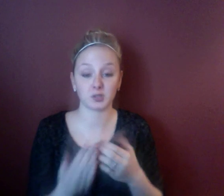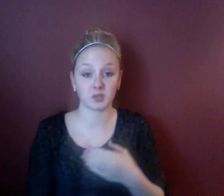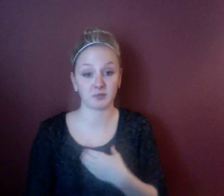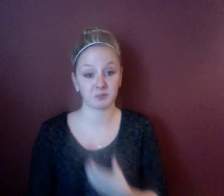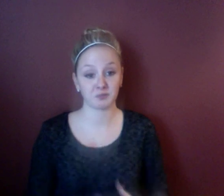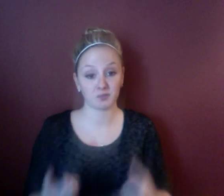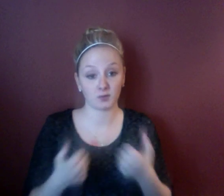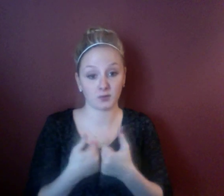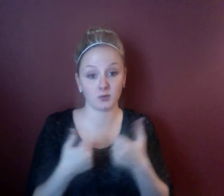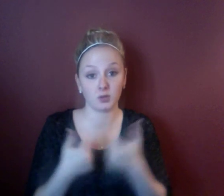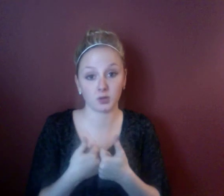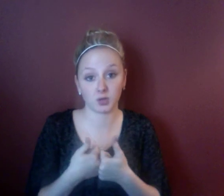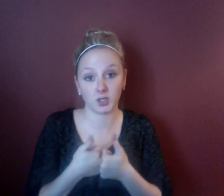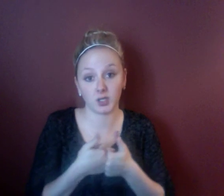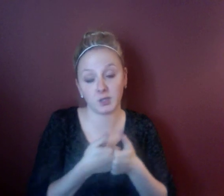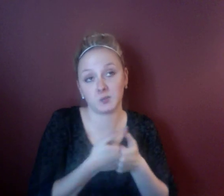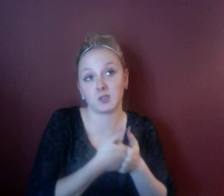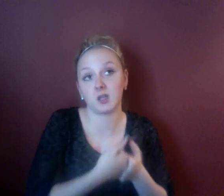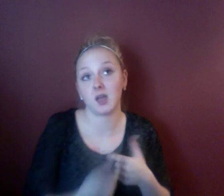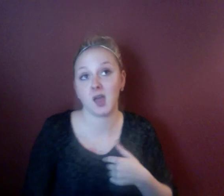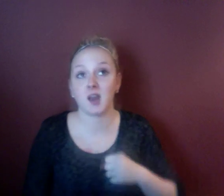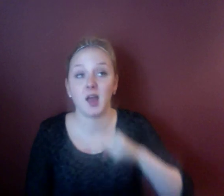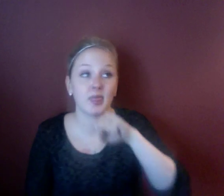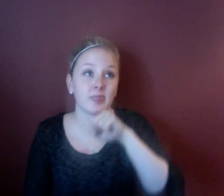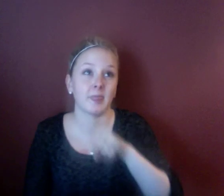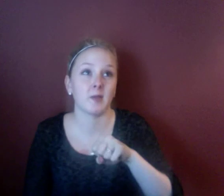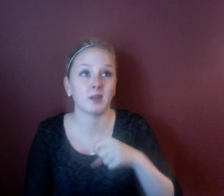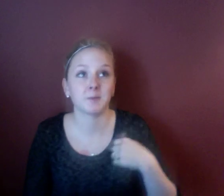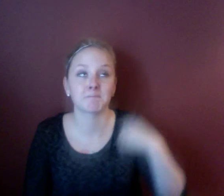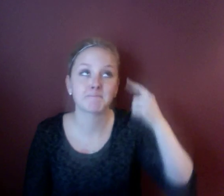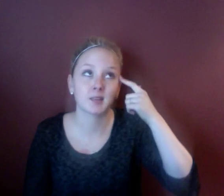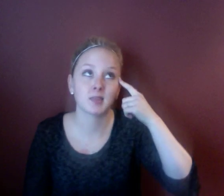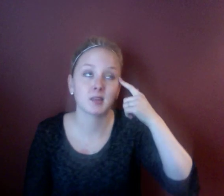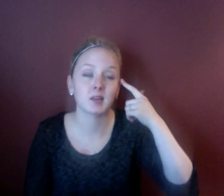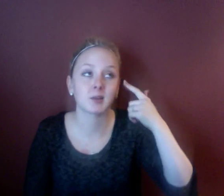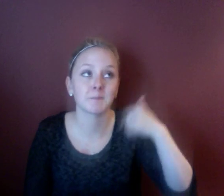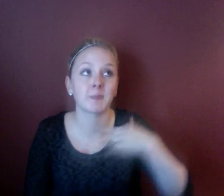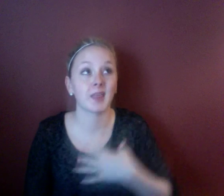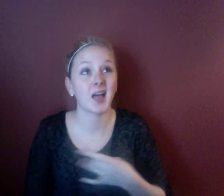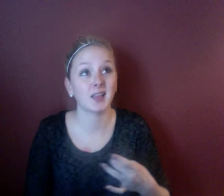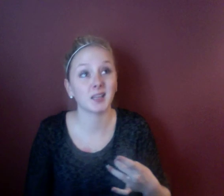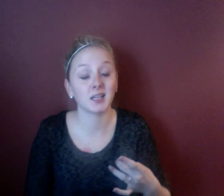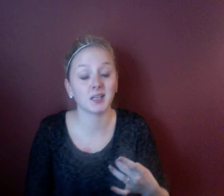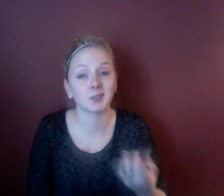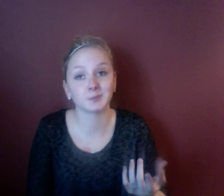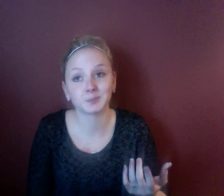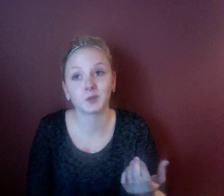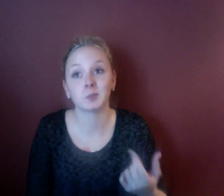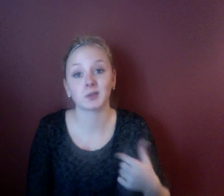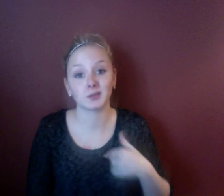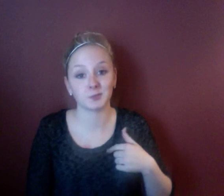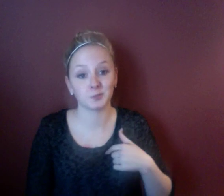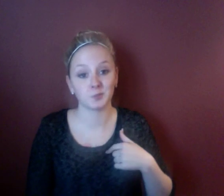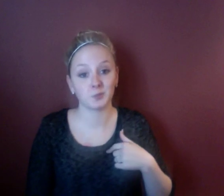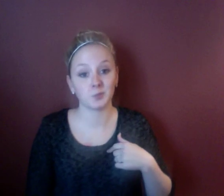else, it's kind of neat that you can get into it, but you still got to tailor it to your body. That would be the first thing. And it does sort of